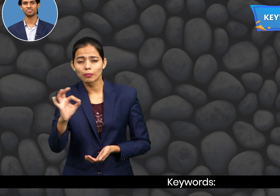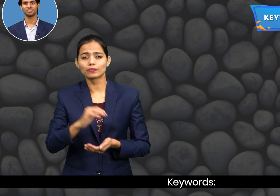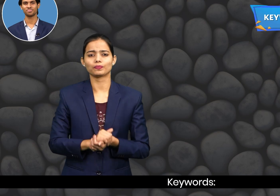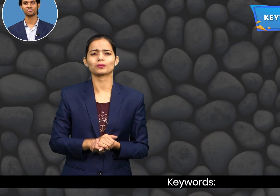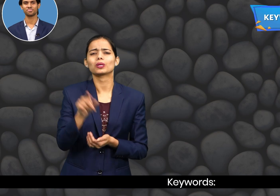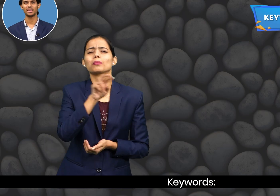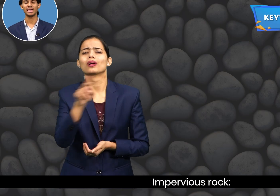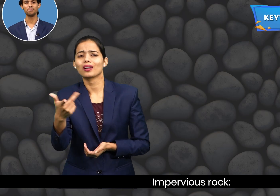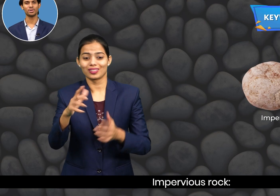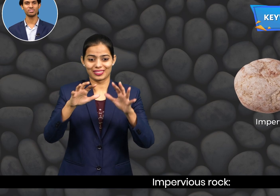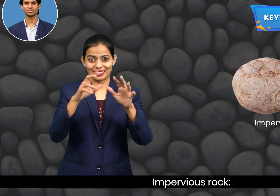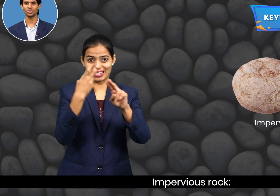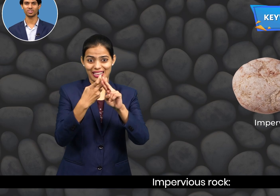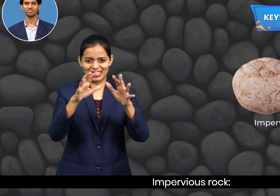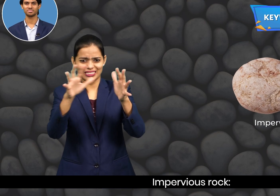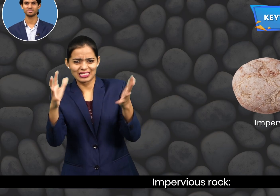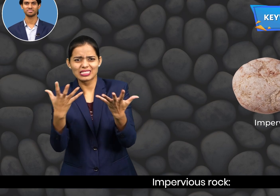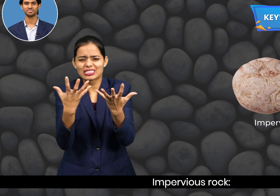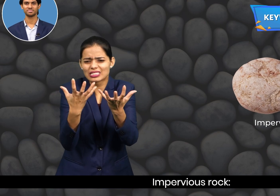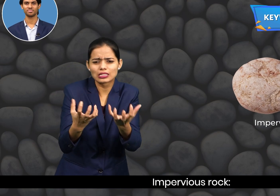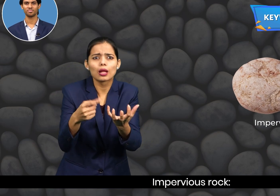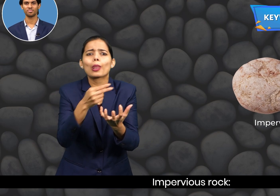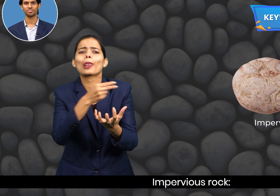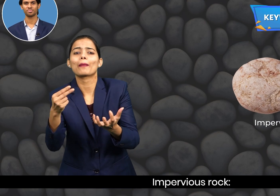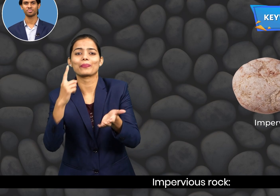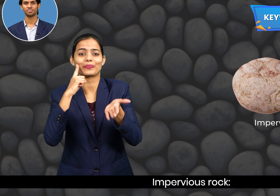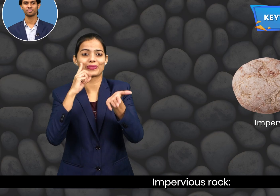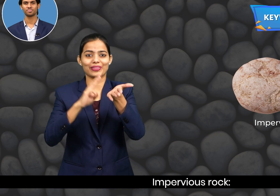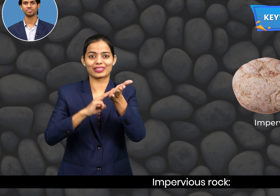Keywords: impervious rock.